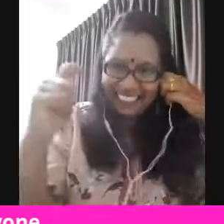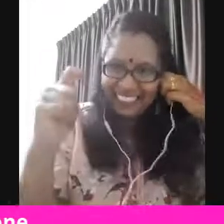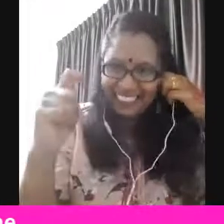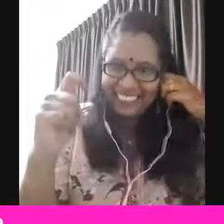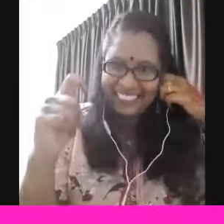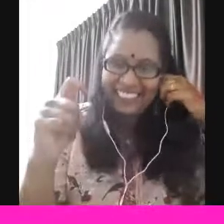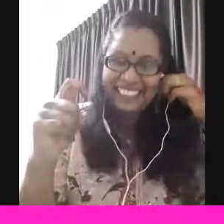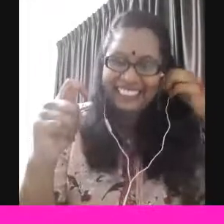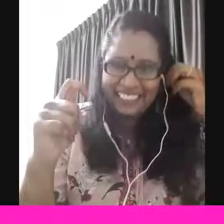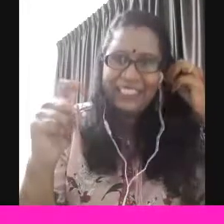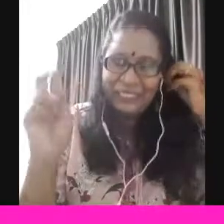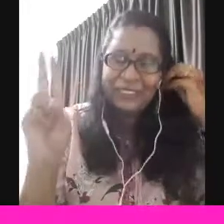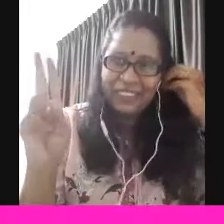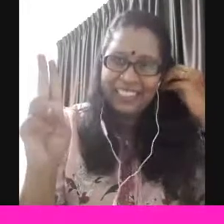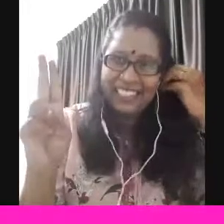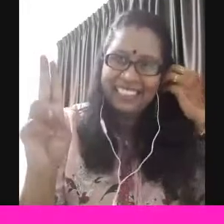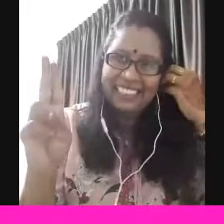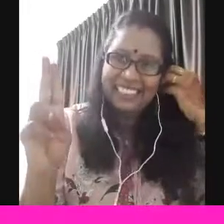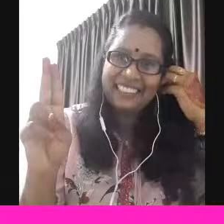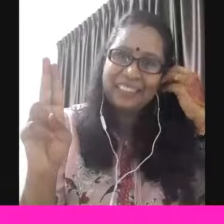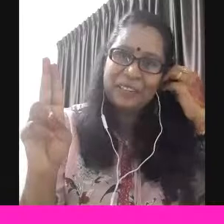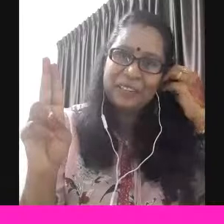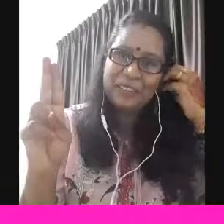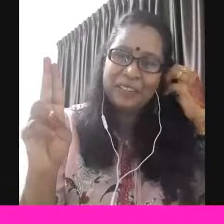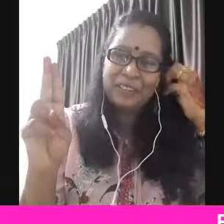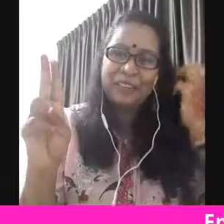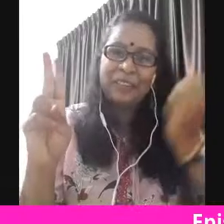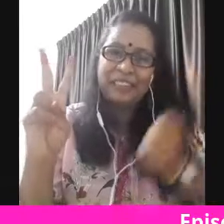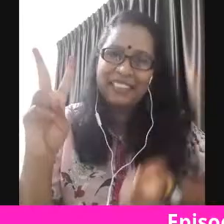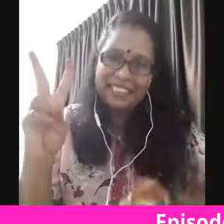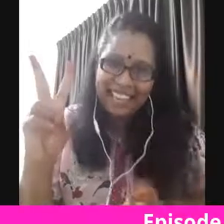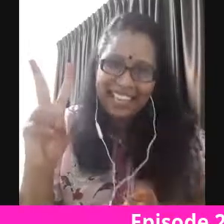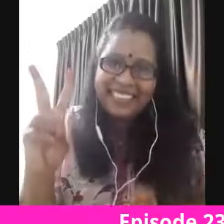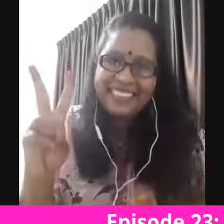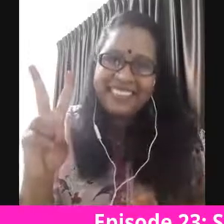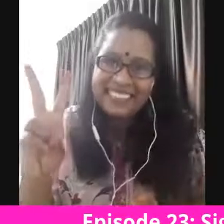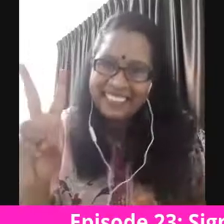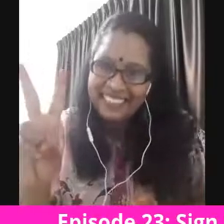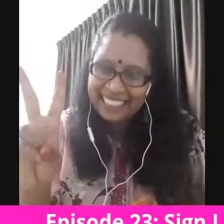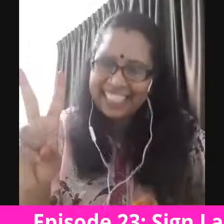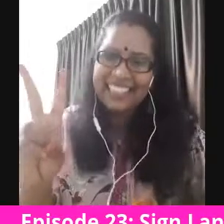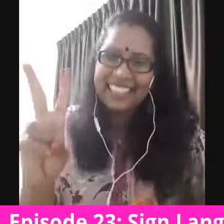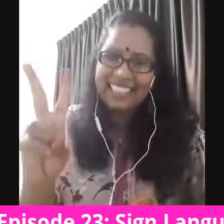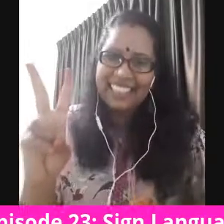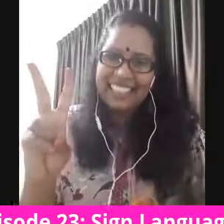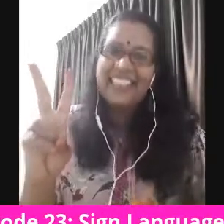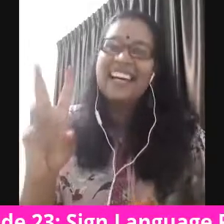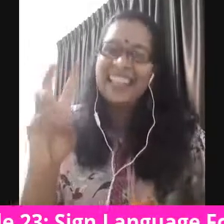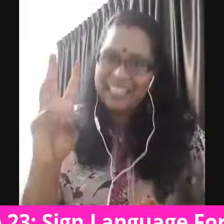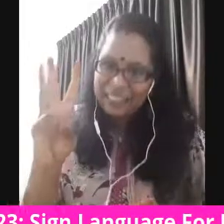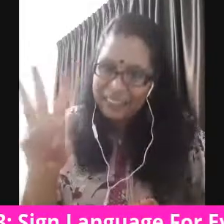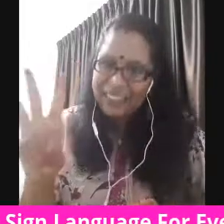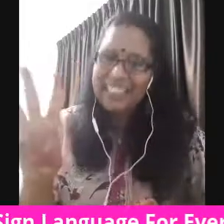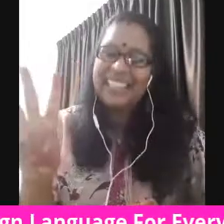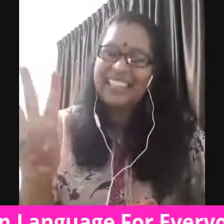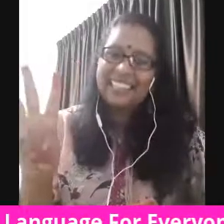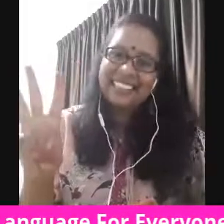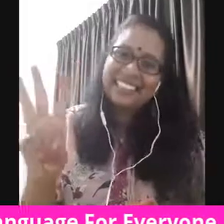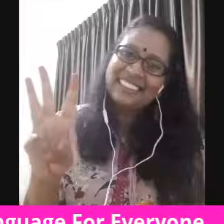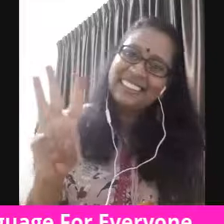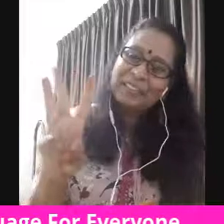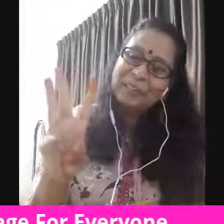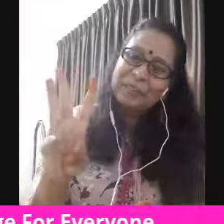U. C U. Correct. V. Yes, W. W.